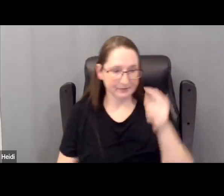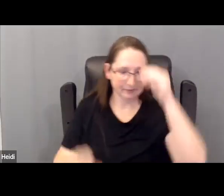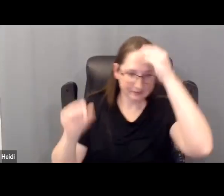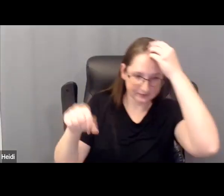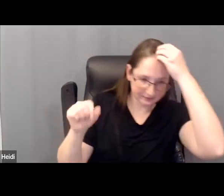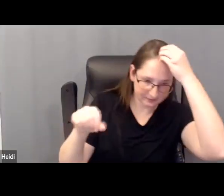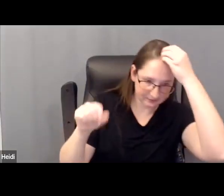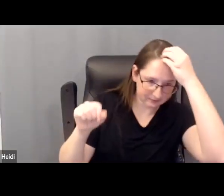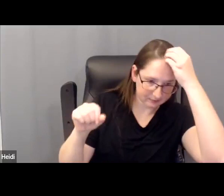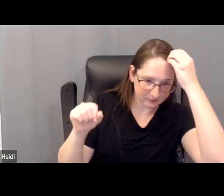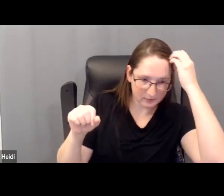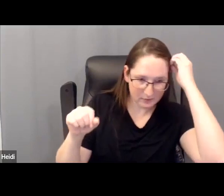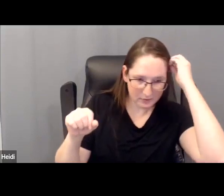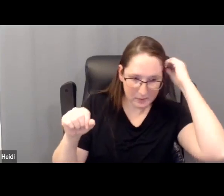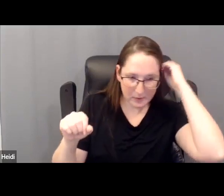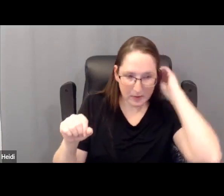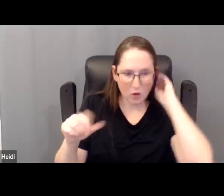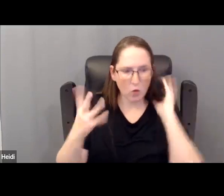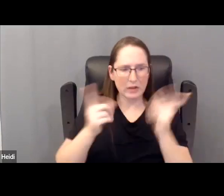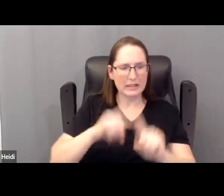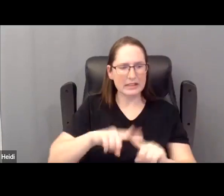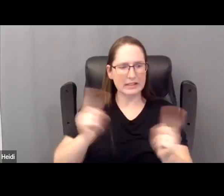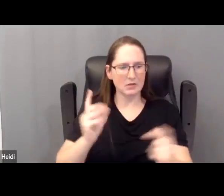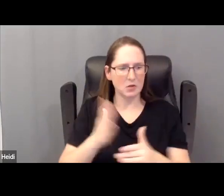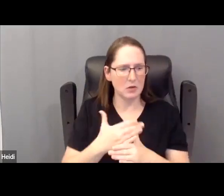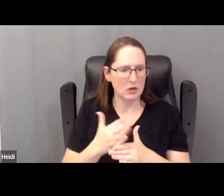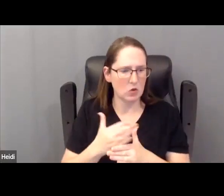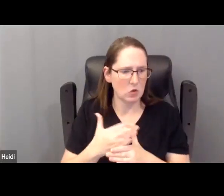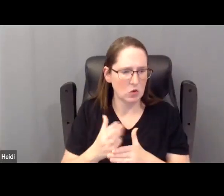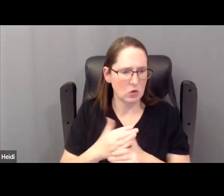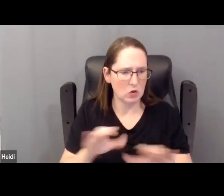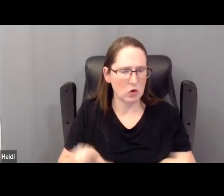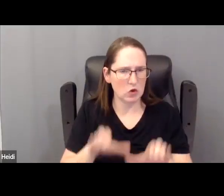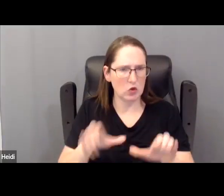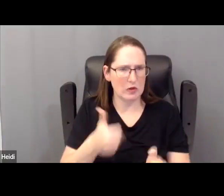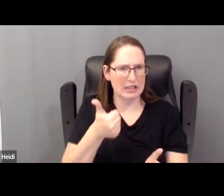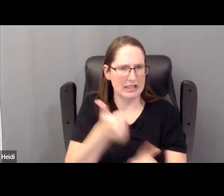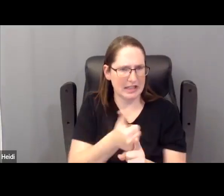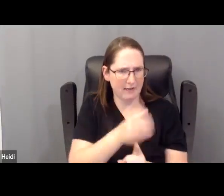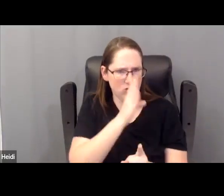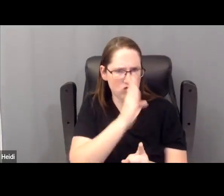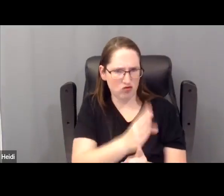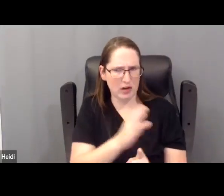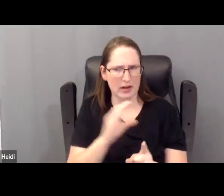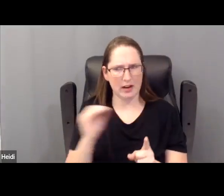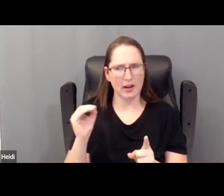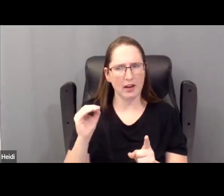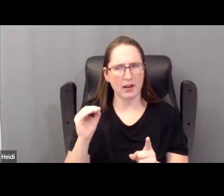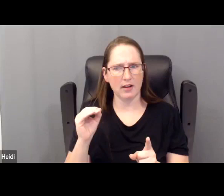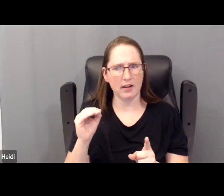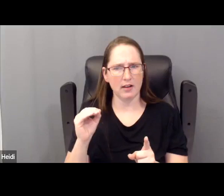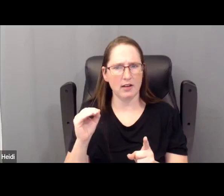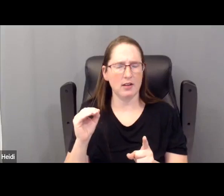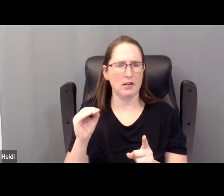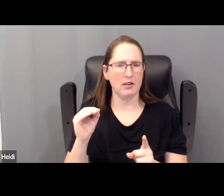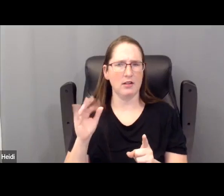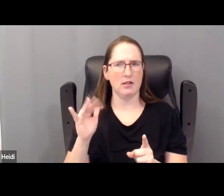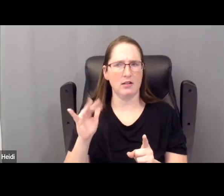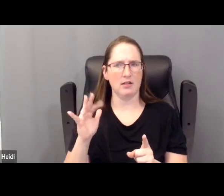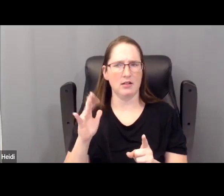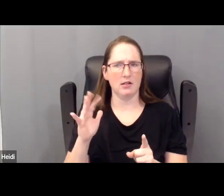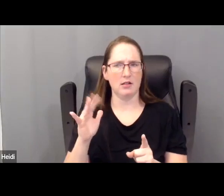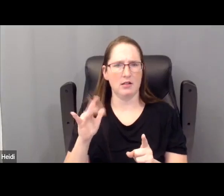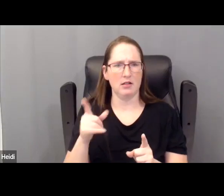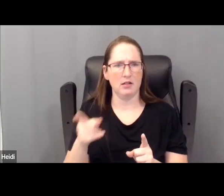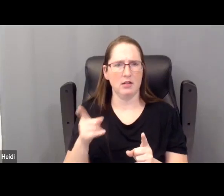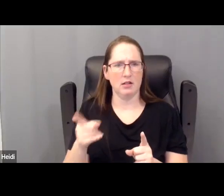What's the difference between doing self-directed and going through